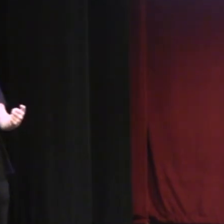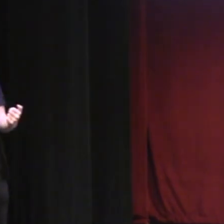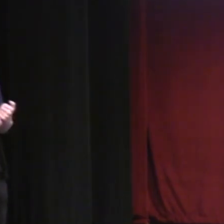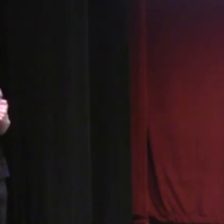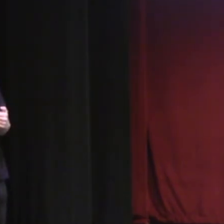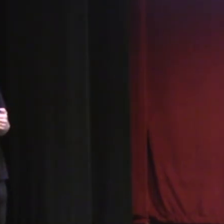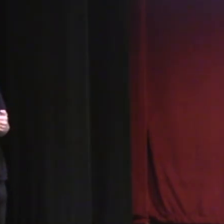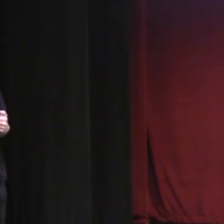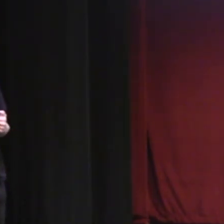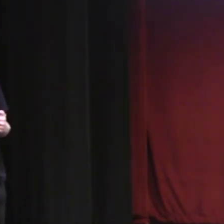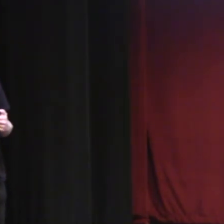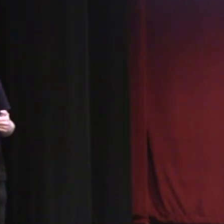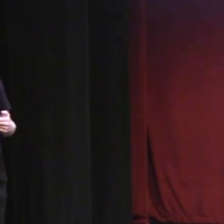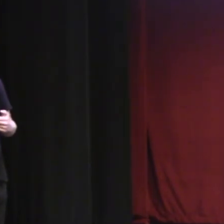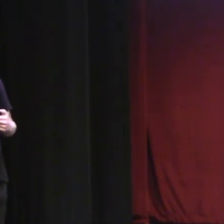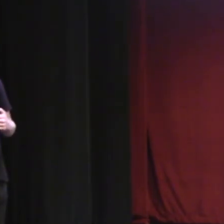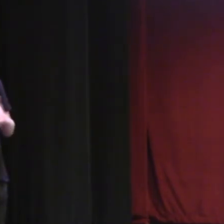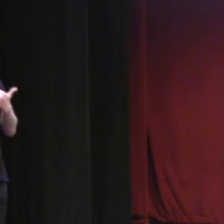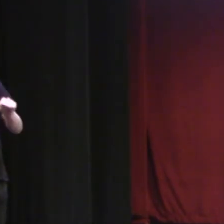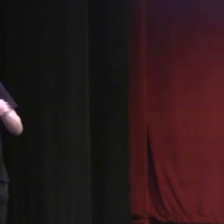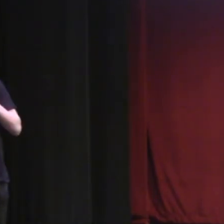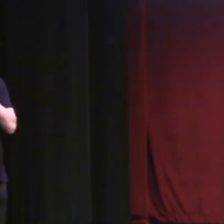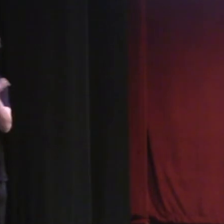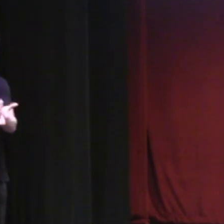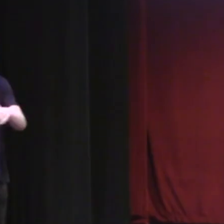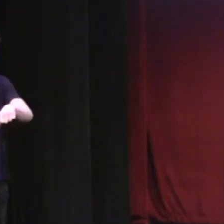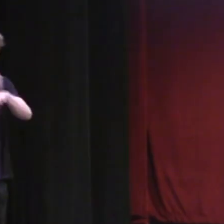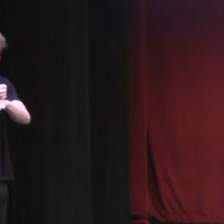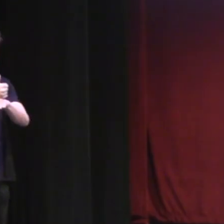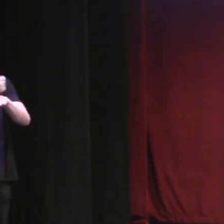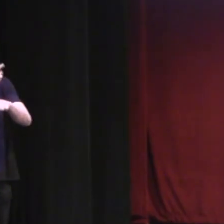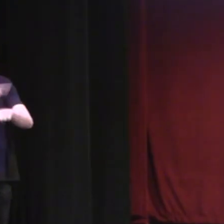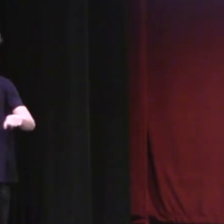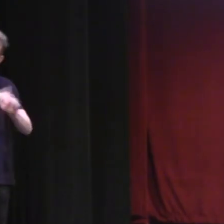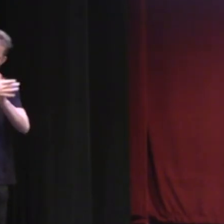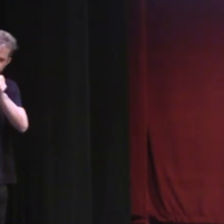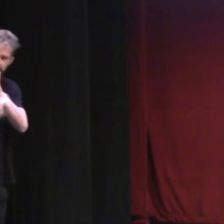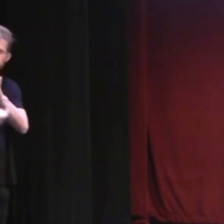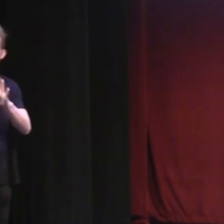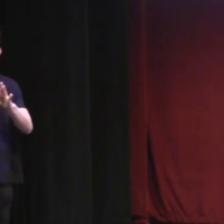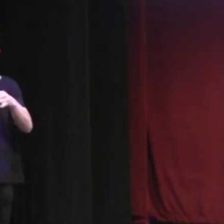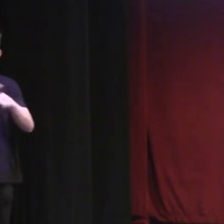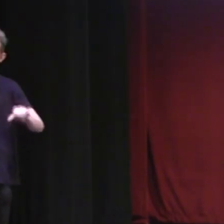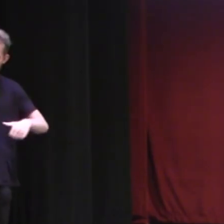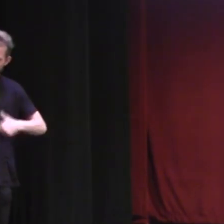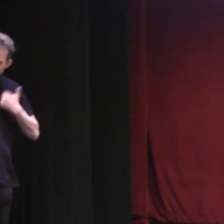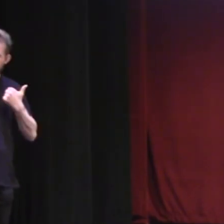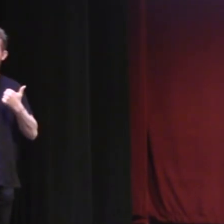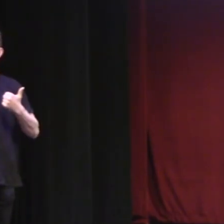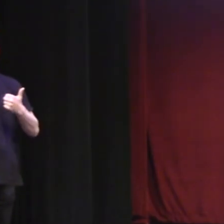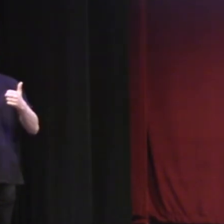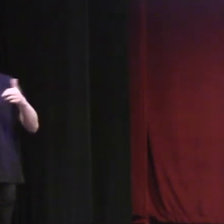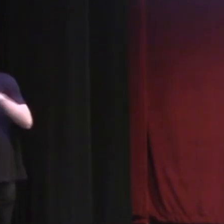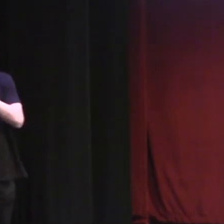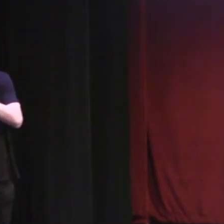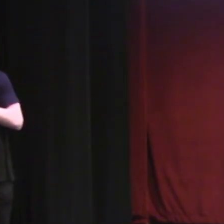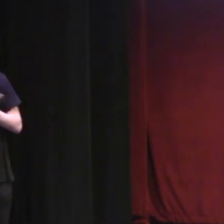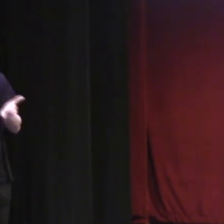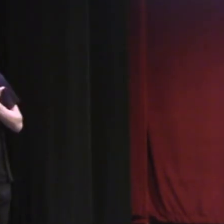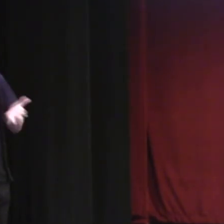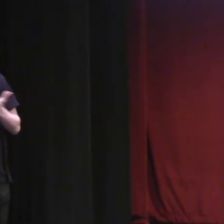and access to resources. So trying to make it so